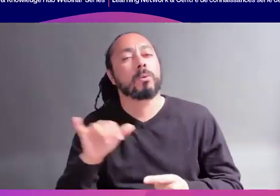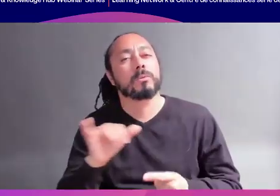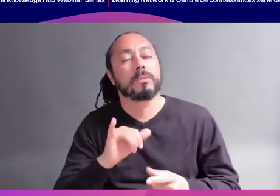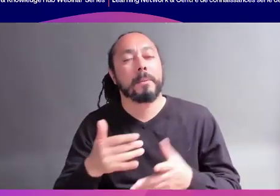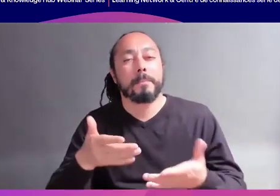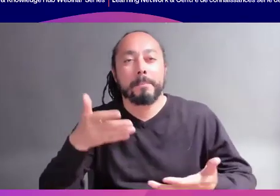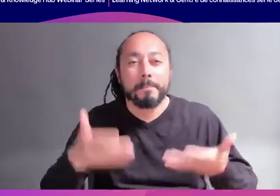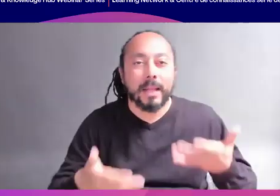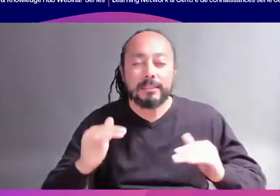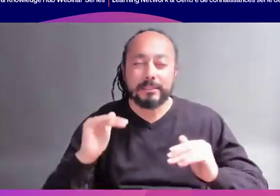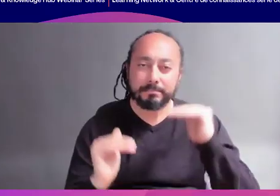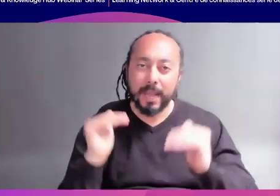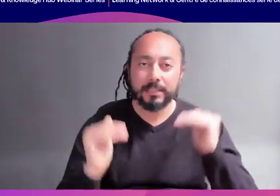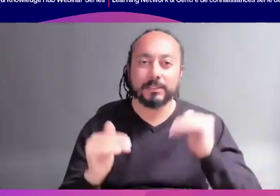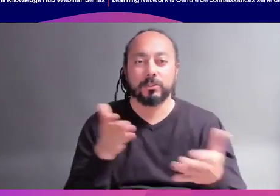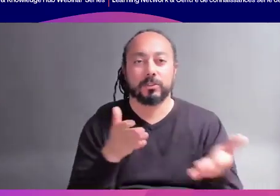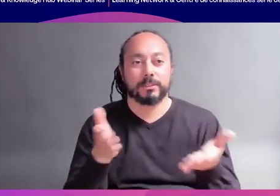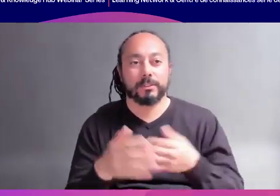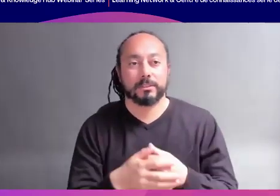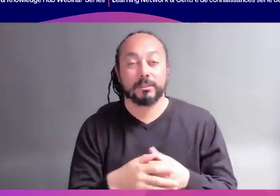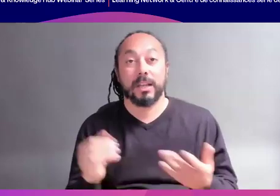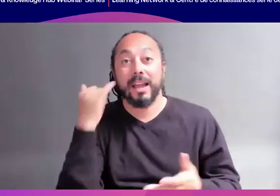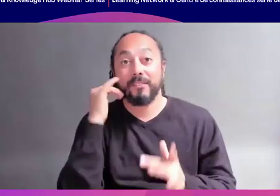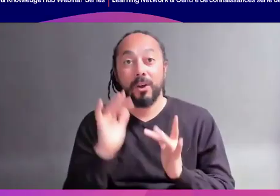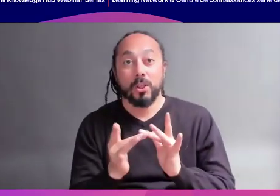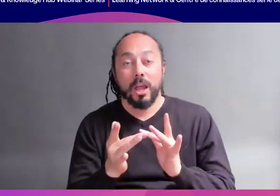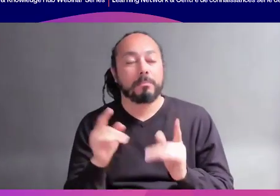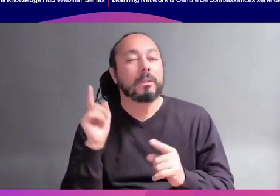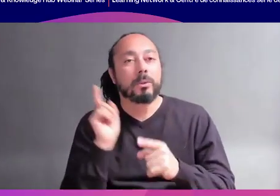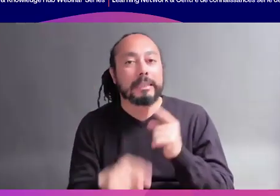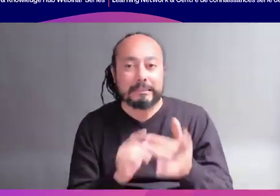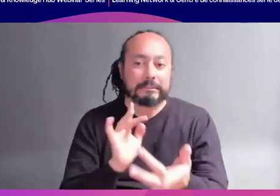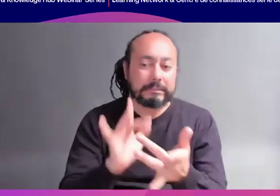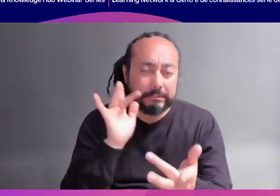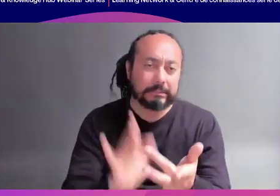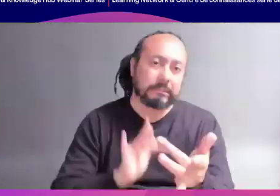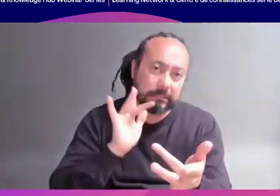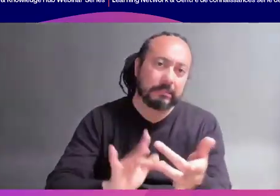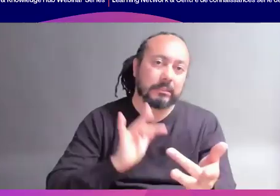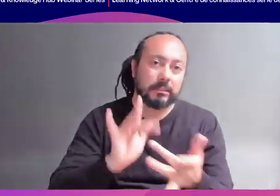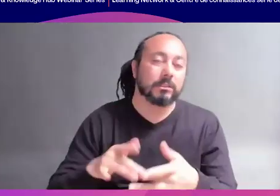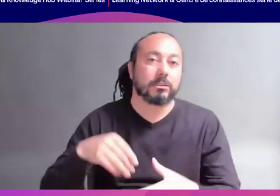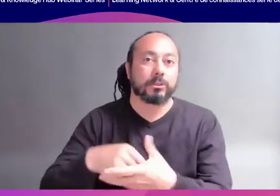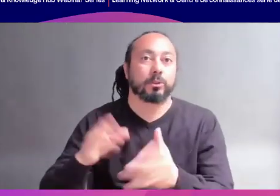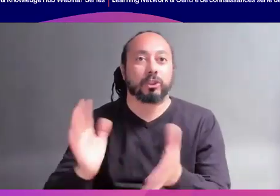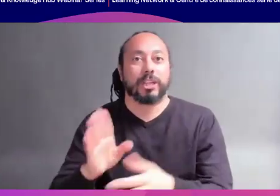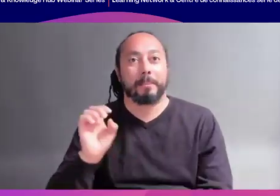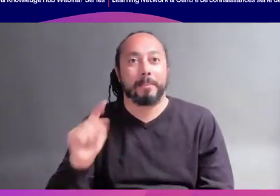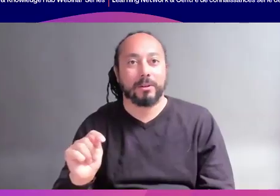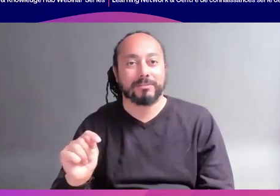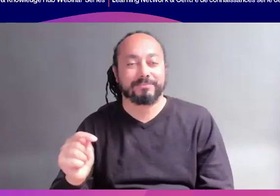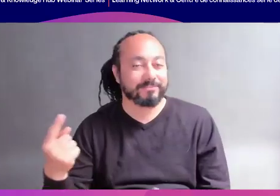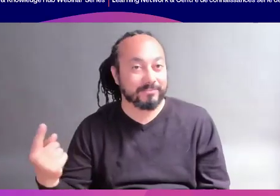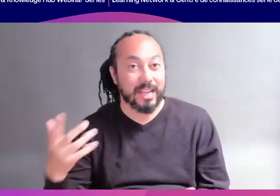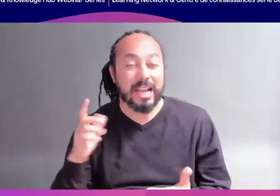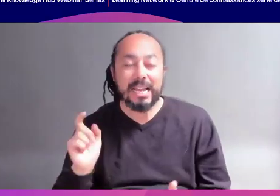of services that are, because being online and not being able to get to somebody in any way other than a chat bot is kind of annoying sometimes when you